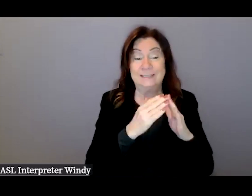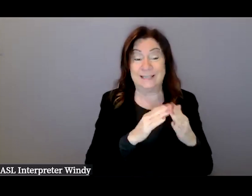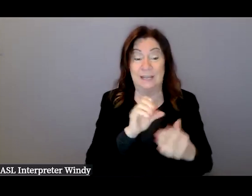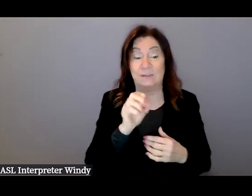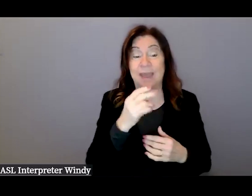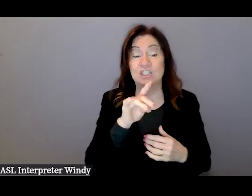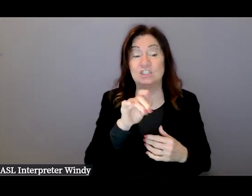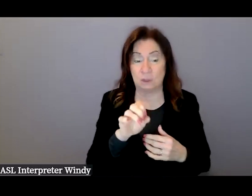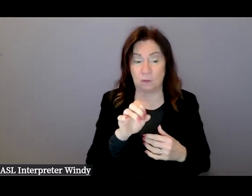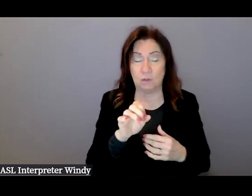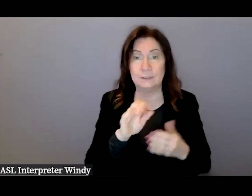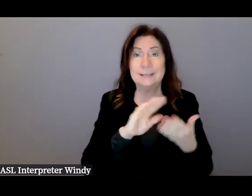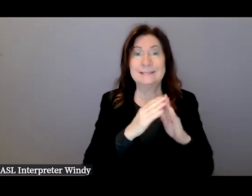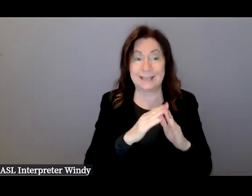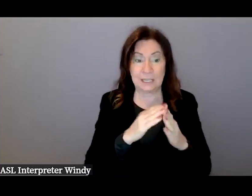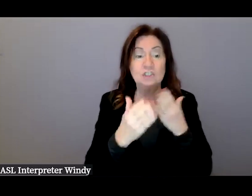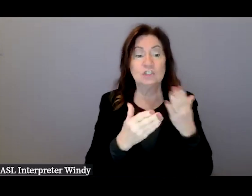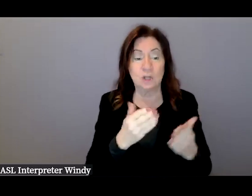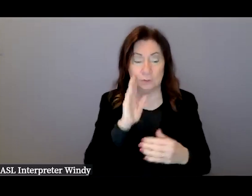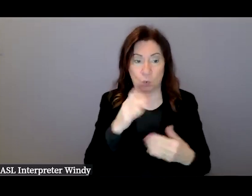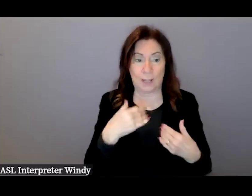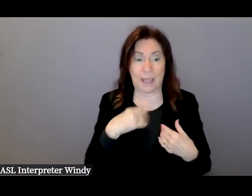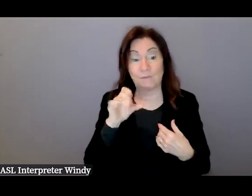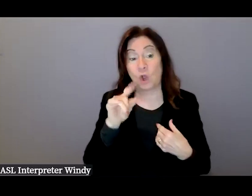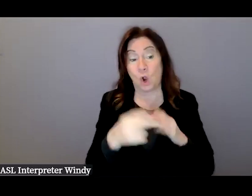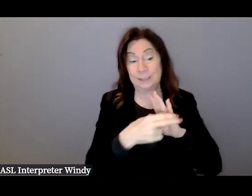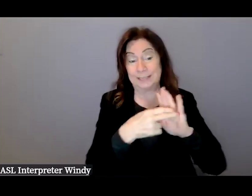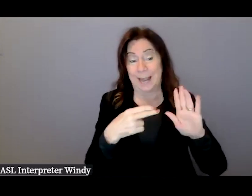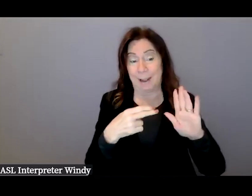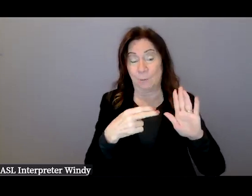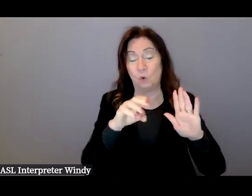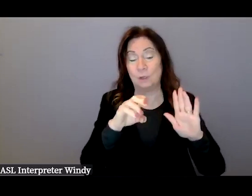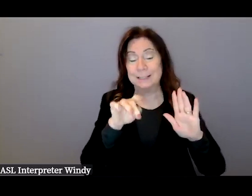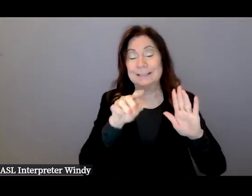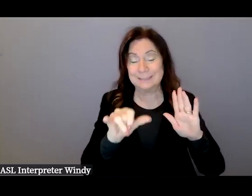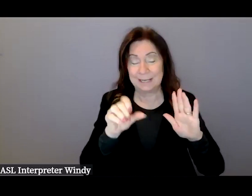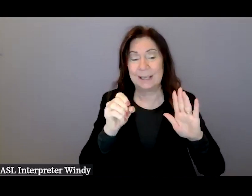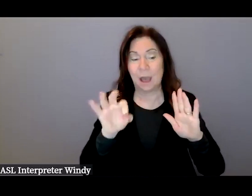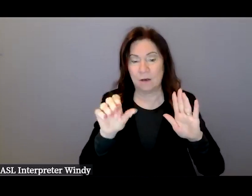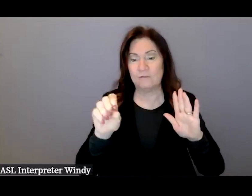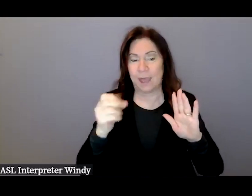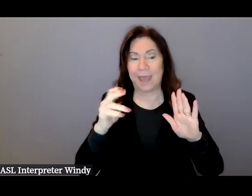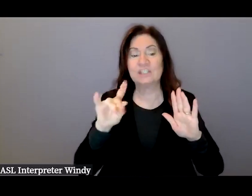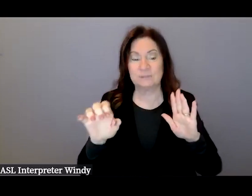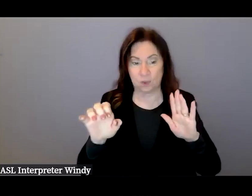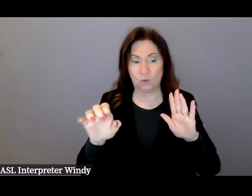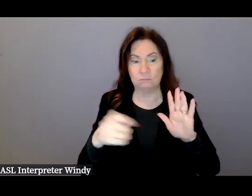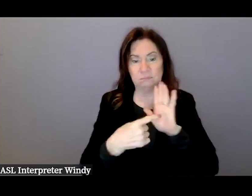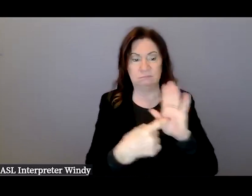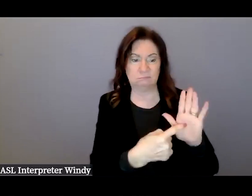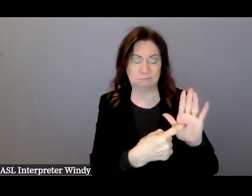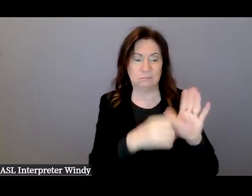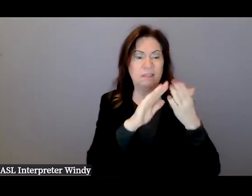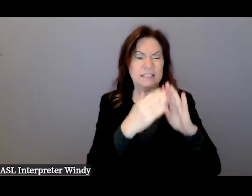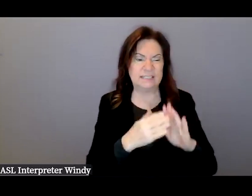city service will have carts labeled with City of Asheville or display the city's